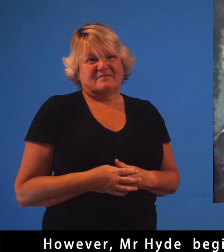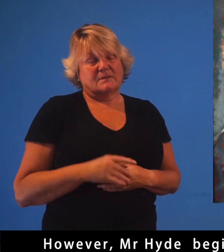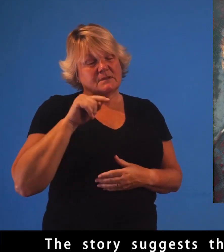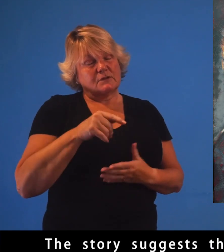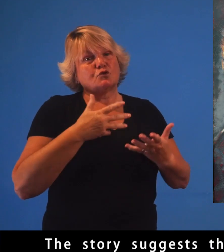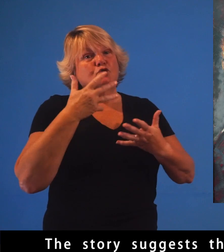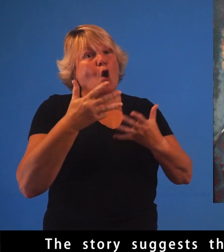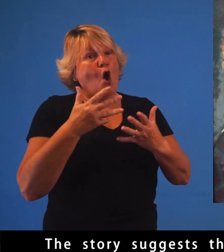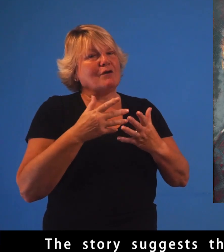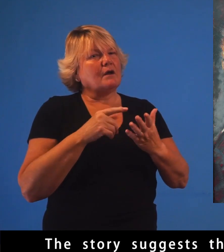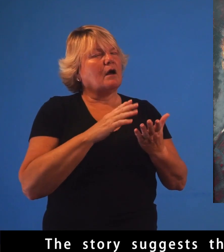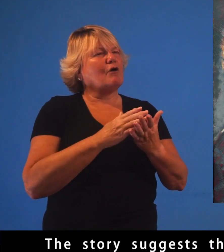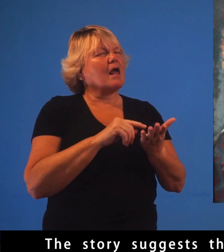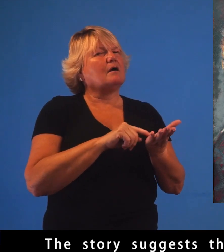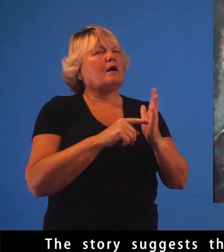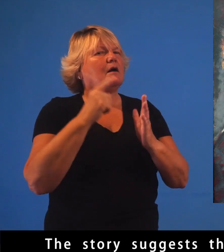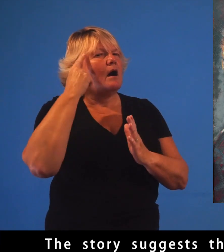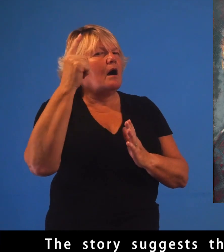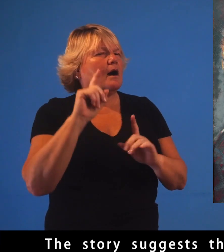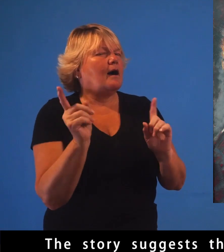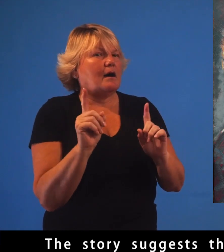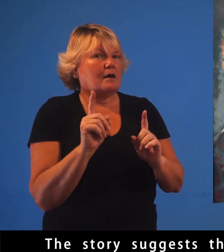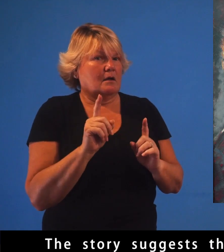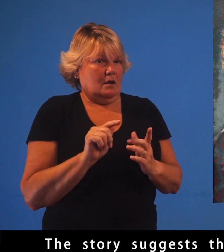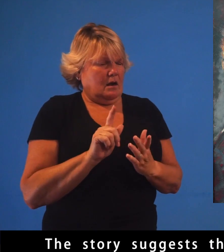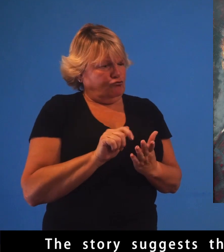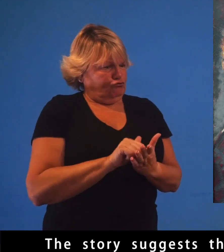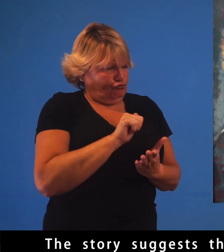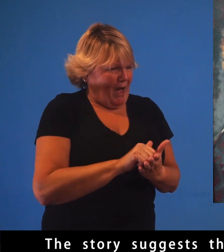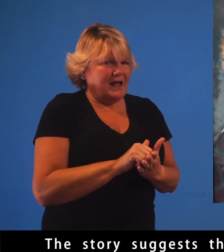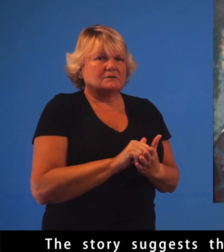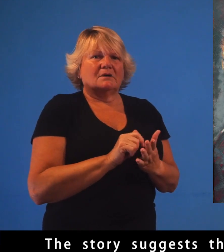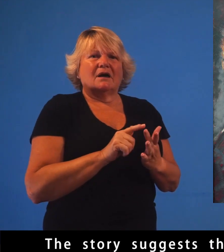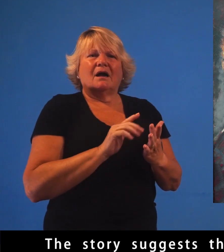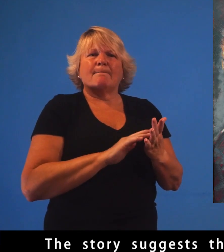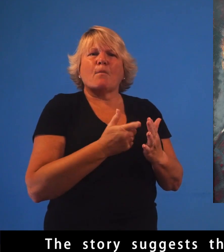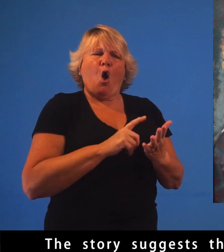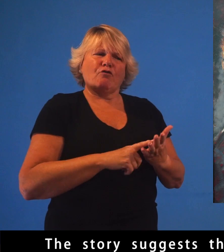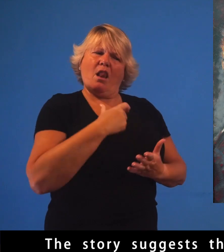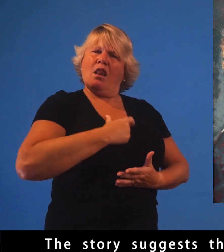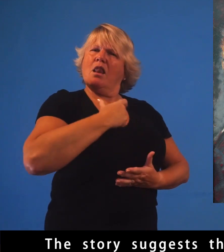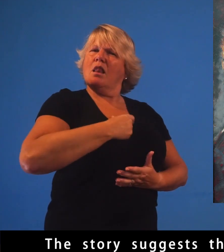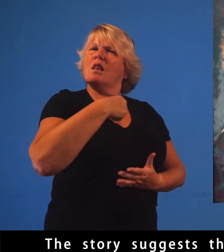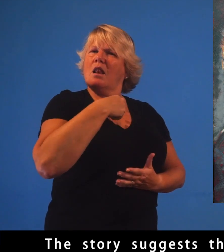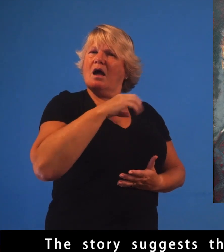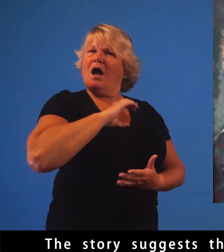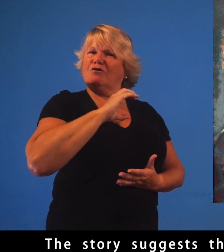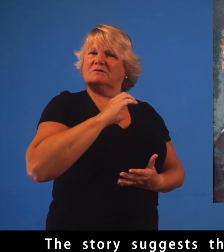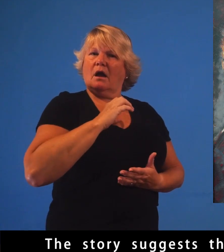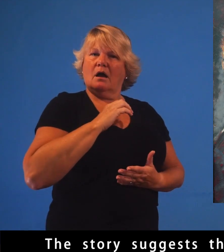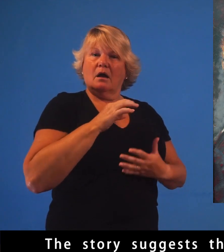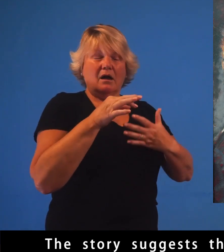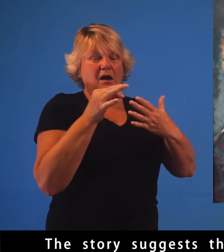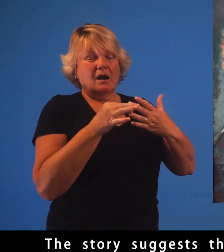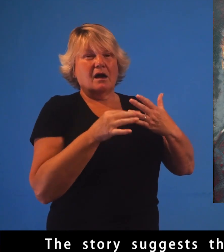Jekyll. The story suggests that righteous and immoral characteristic traits are not of